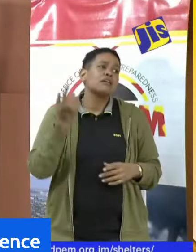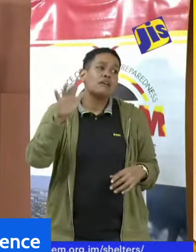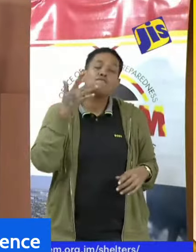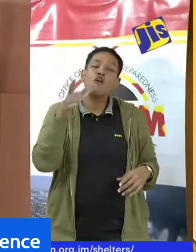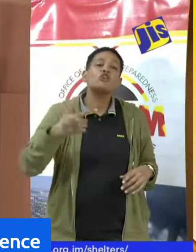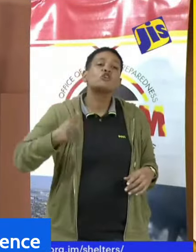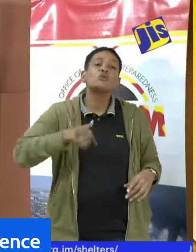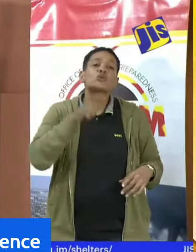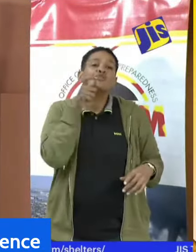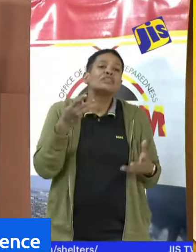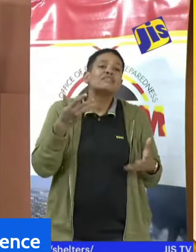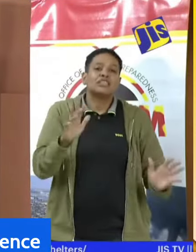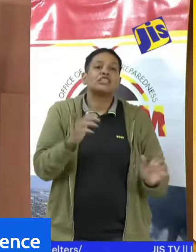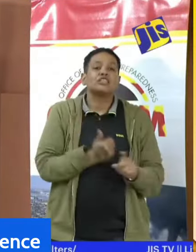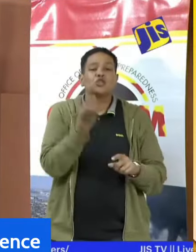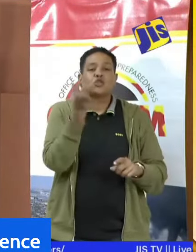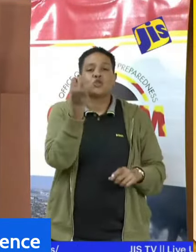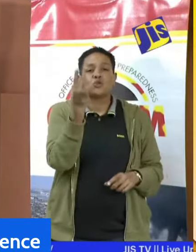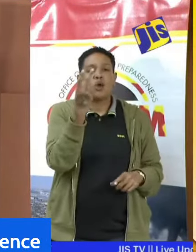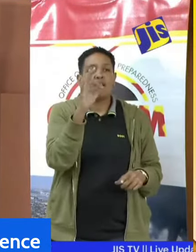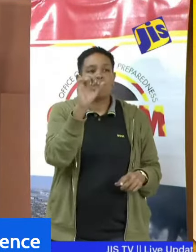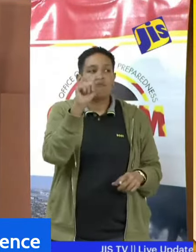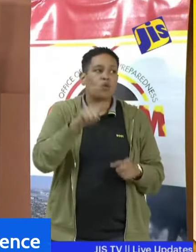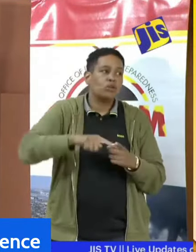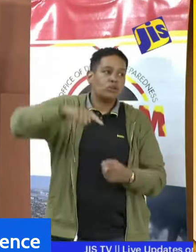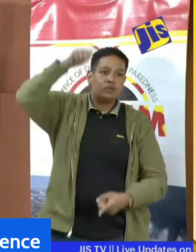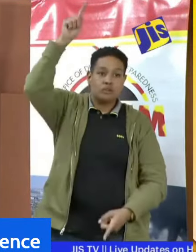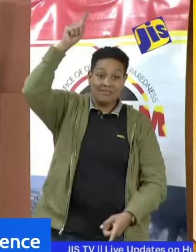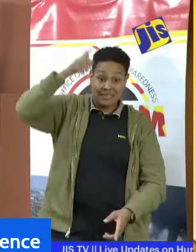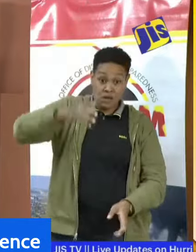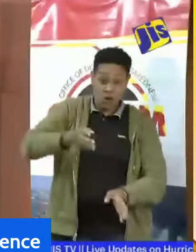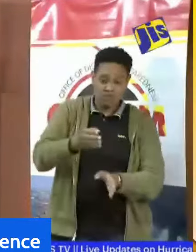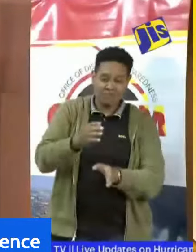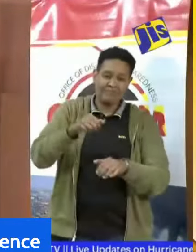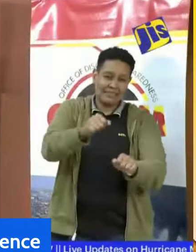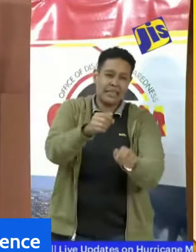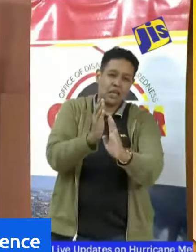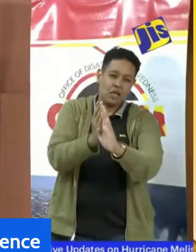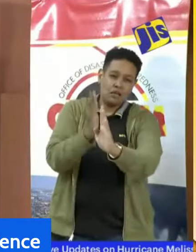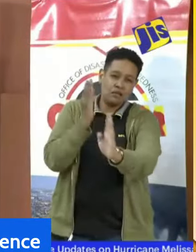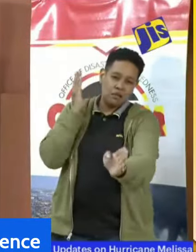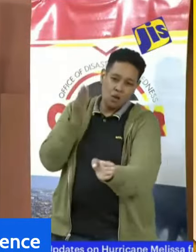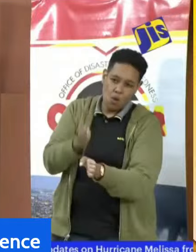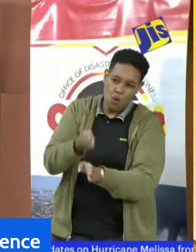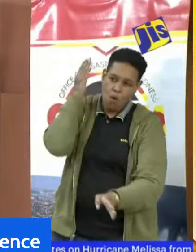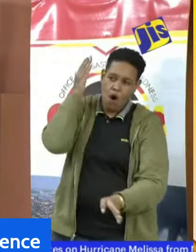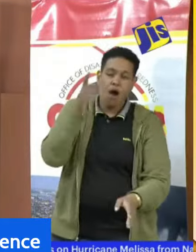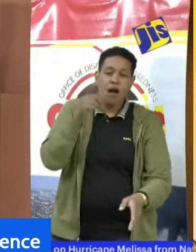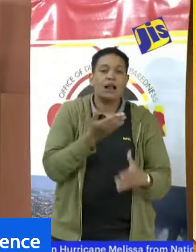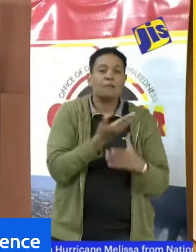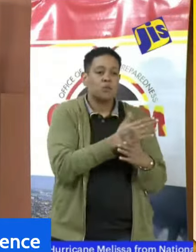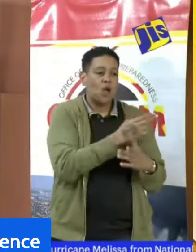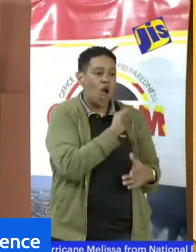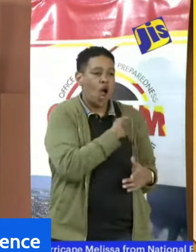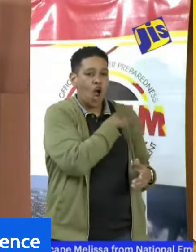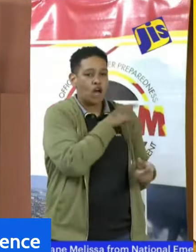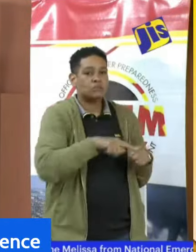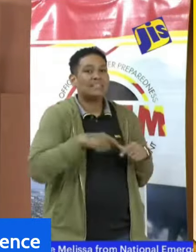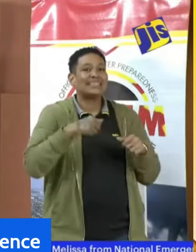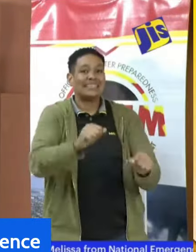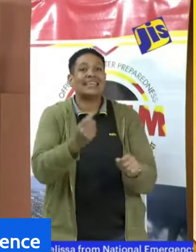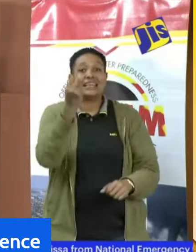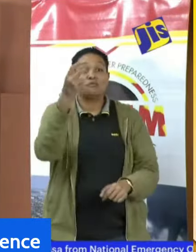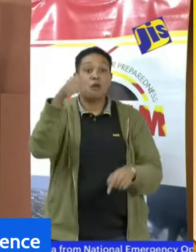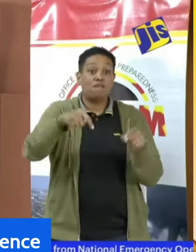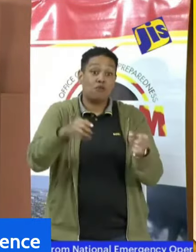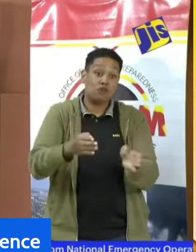Fortunately, we just completed a 12-foot seawall on the coastline between the hospital and the sea,